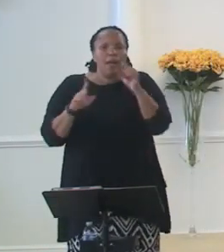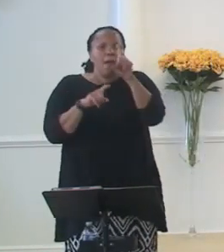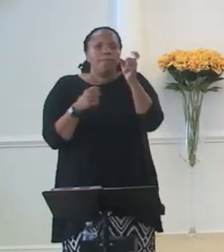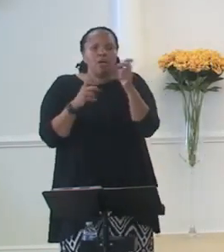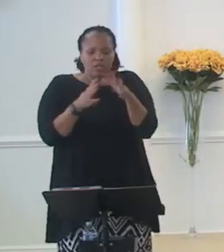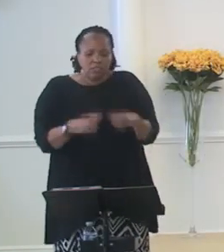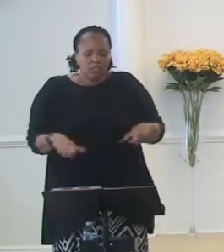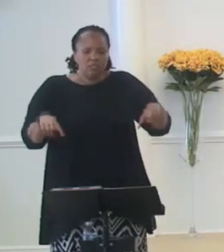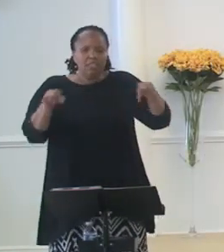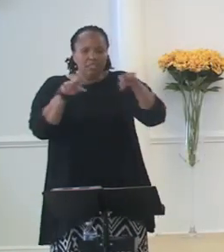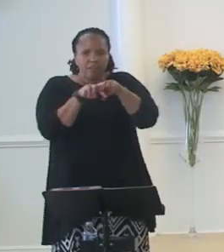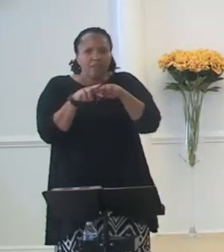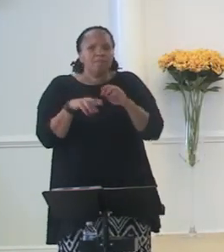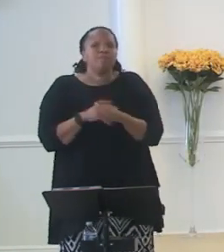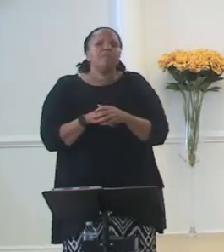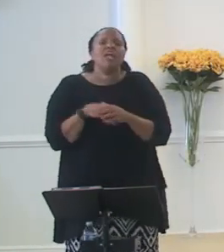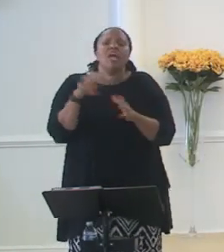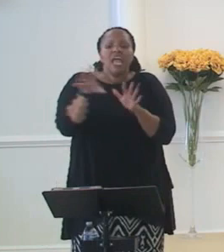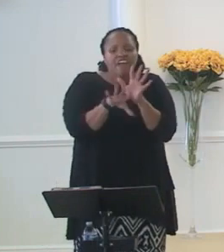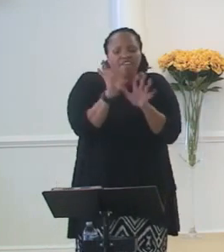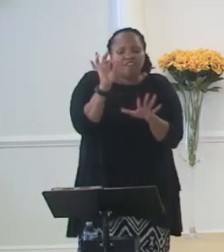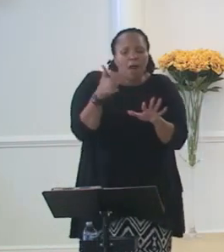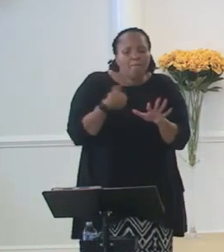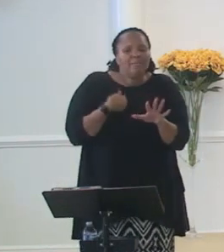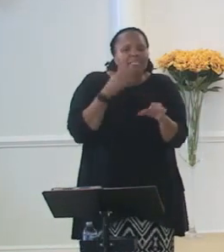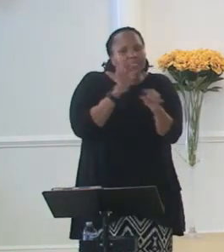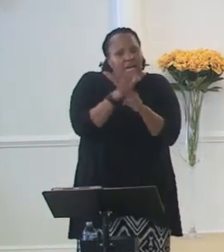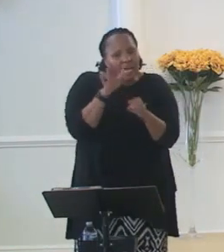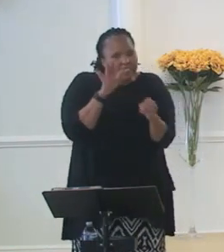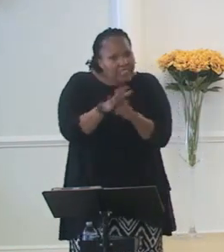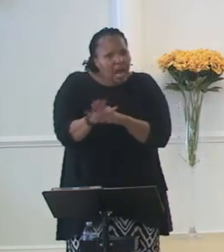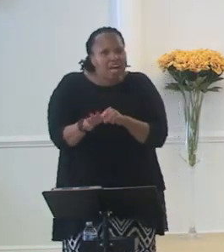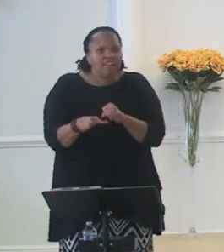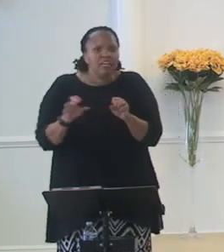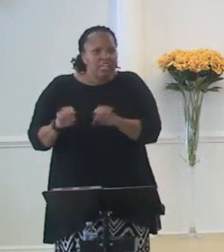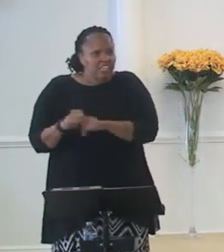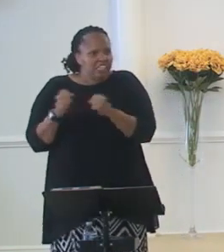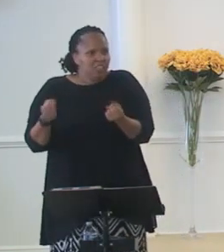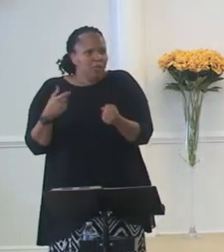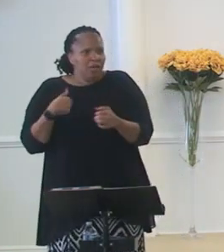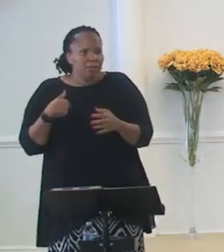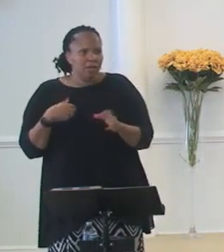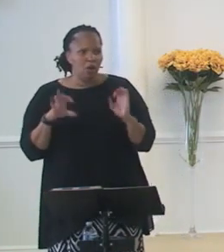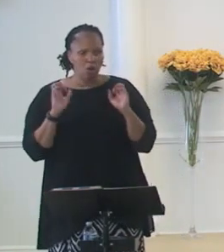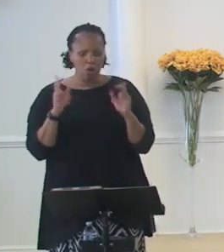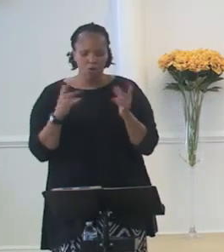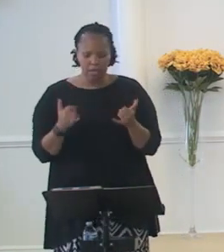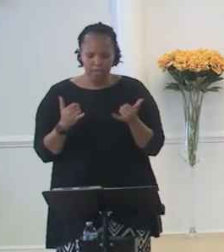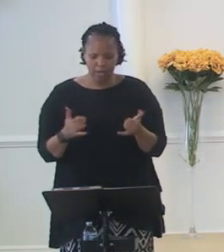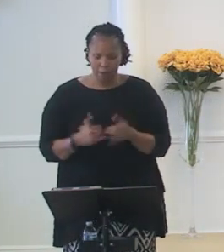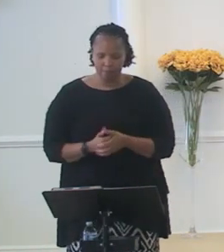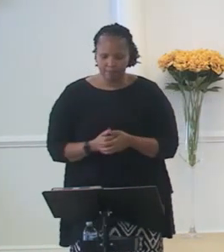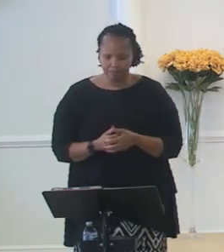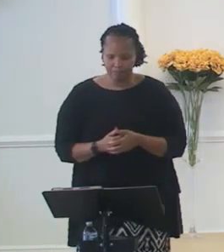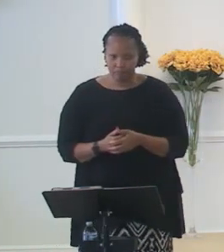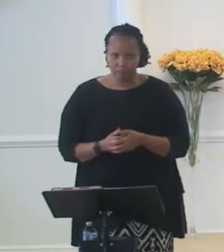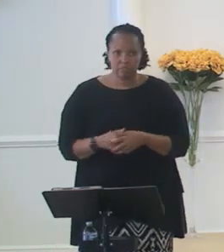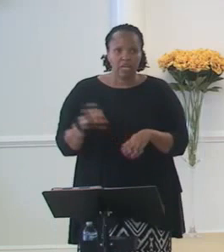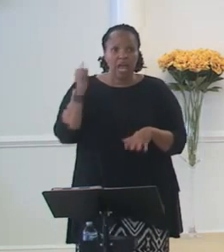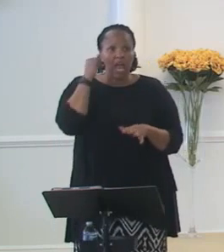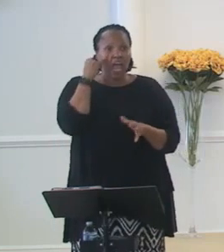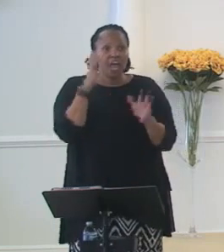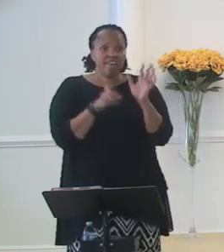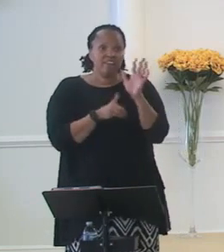it. He found me enough to want to break me. Okay, now, if the development